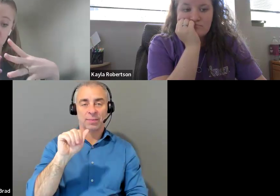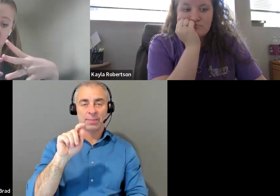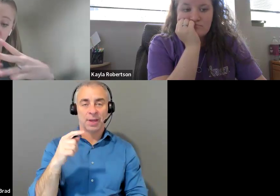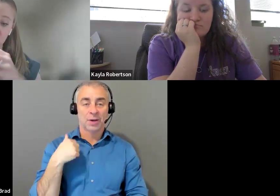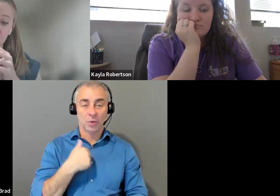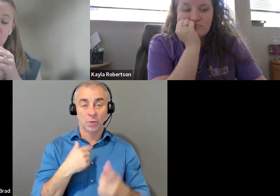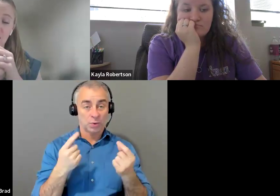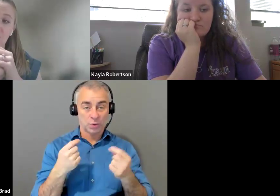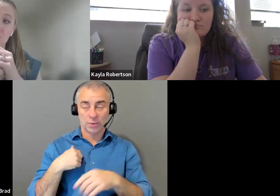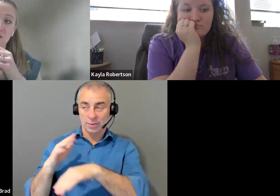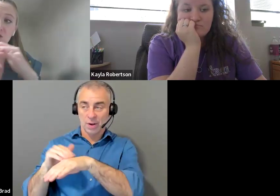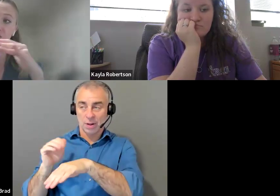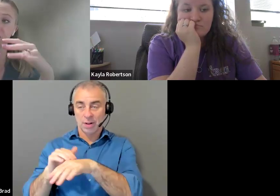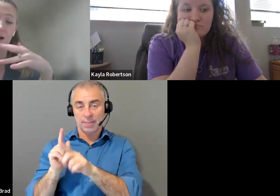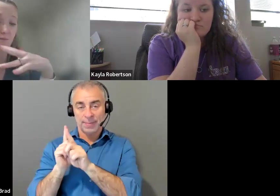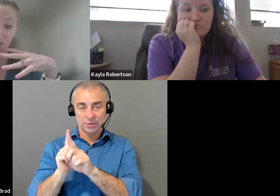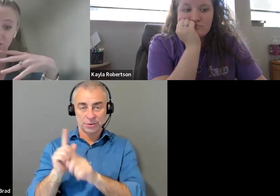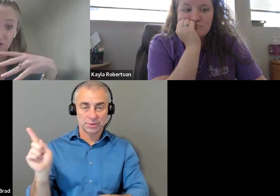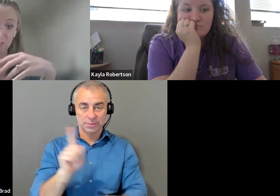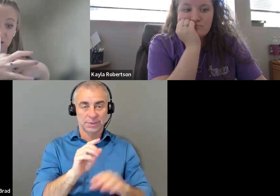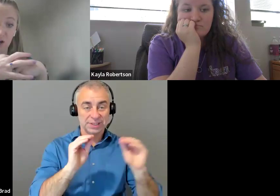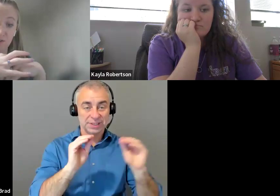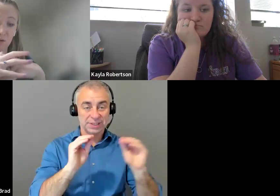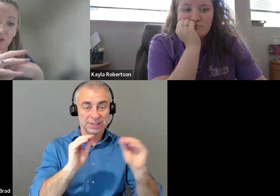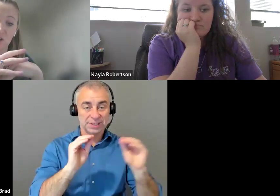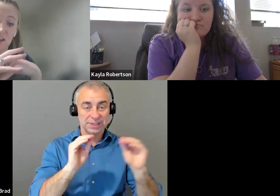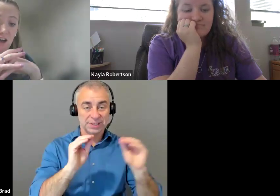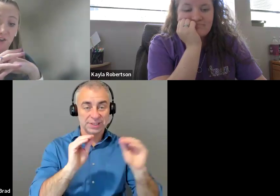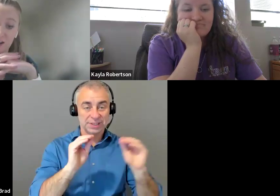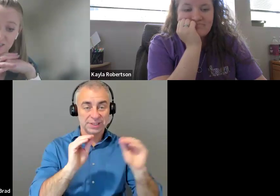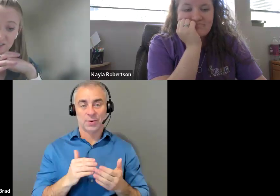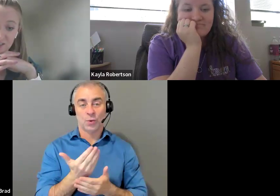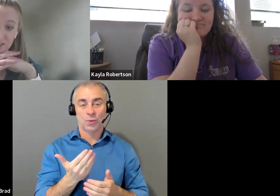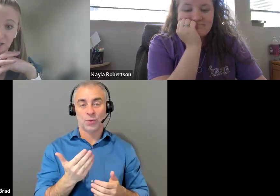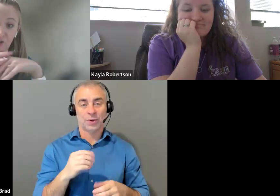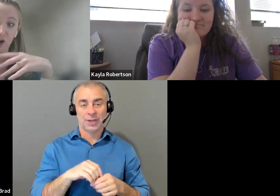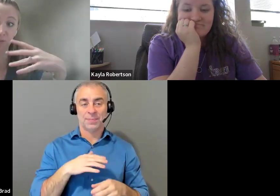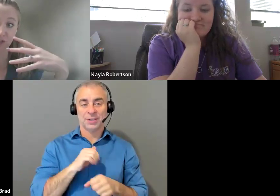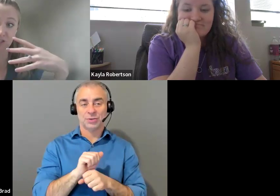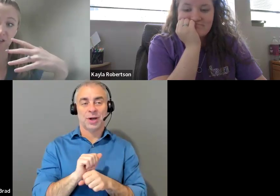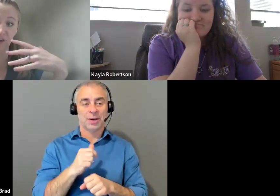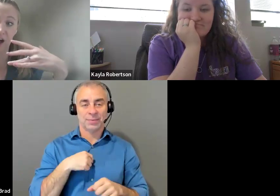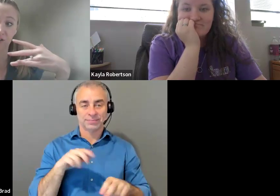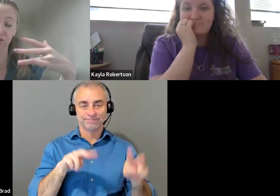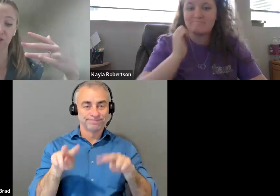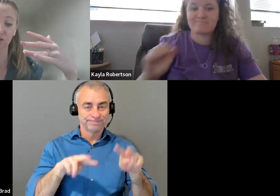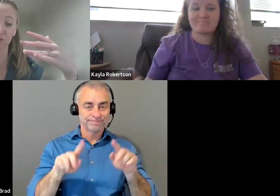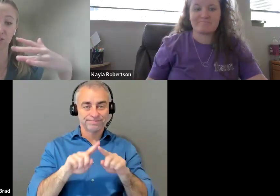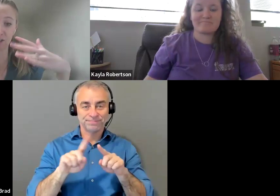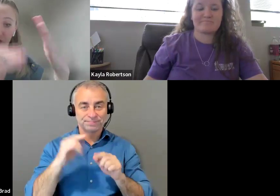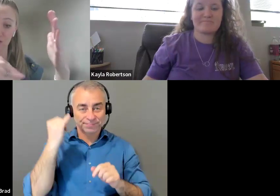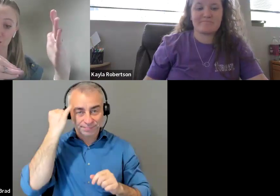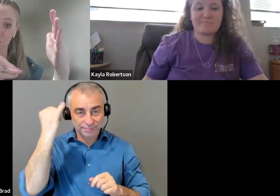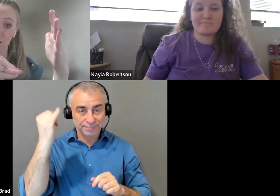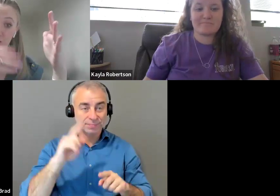in and teach. And so just I'm fairly new to this job, and so I'm just trying to get other ideas and other options of how to